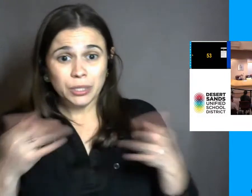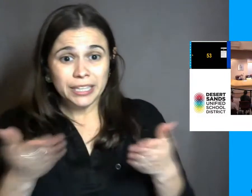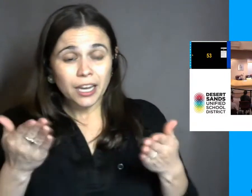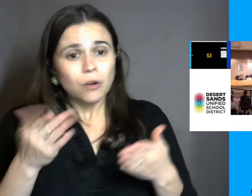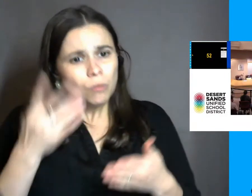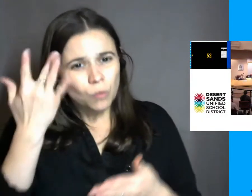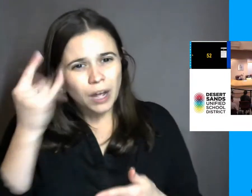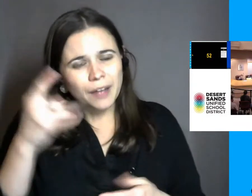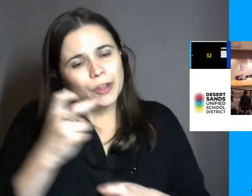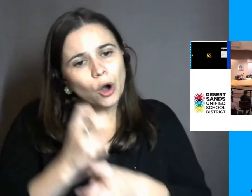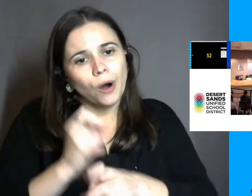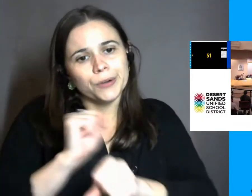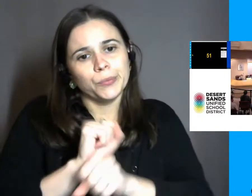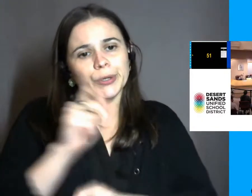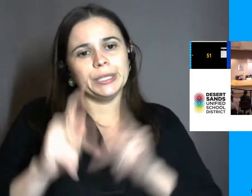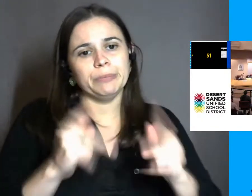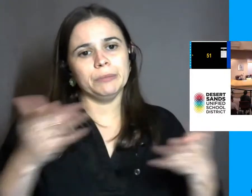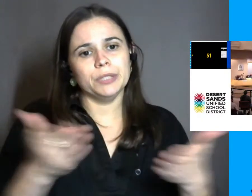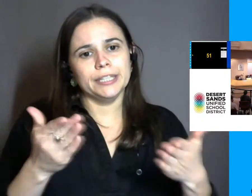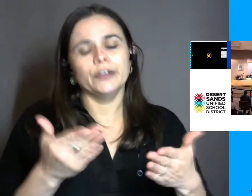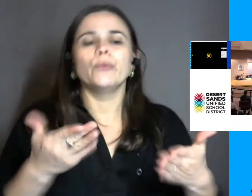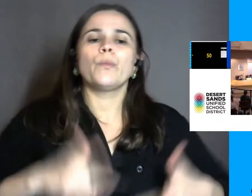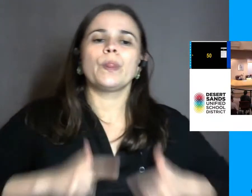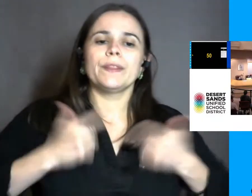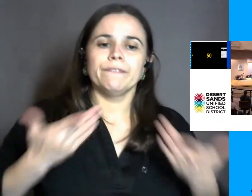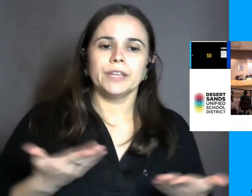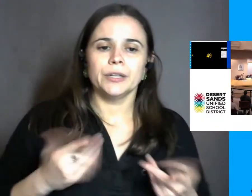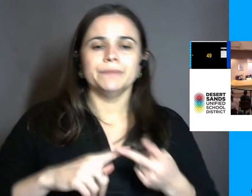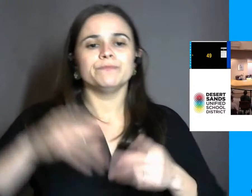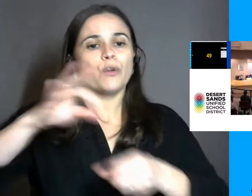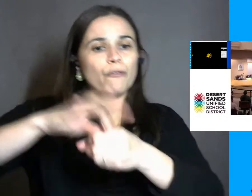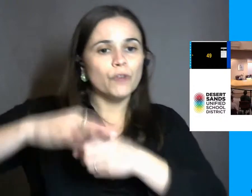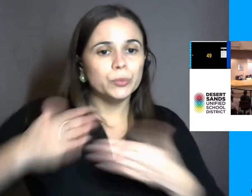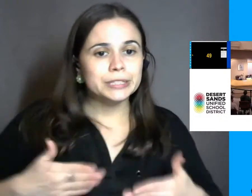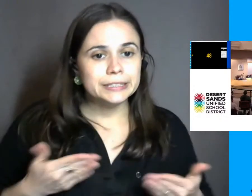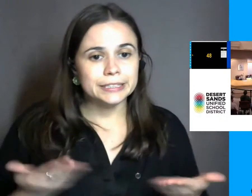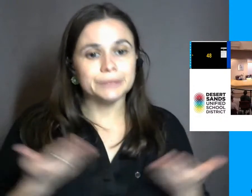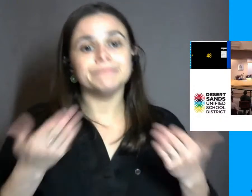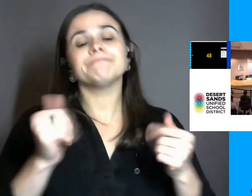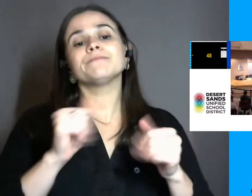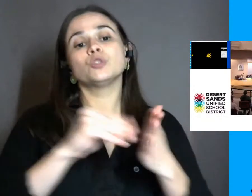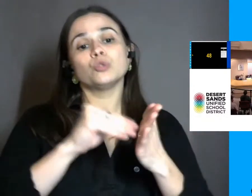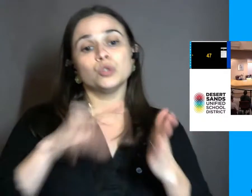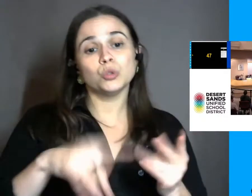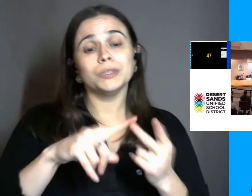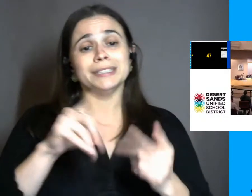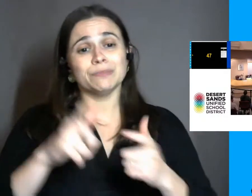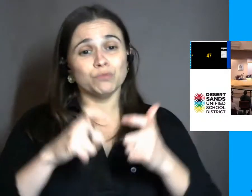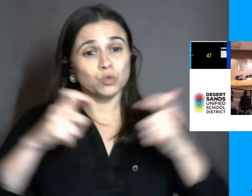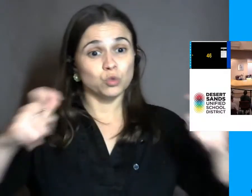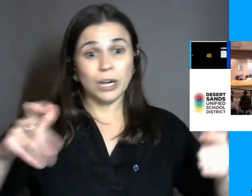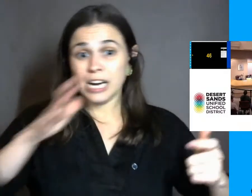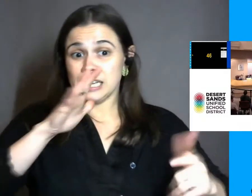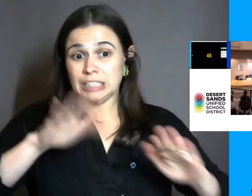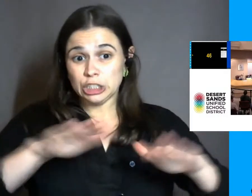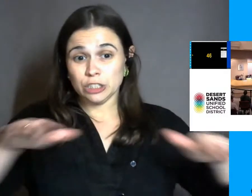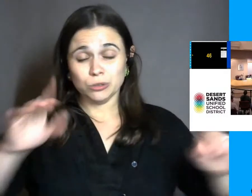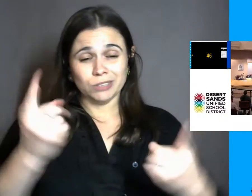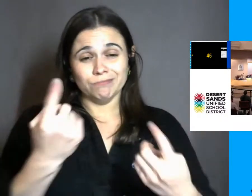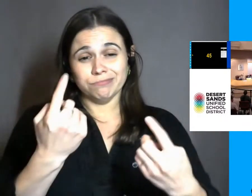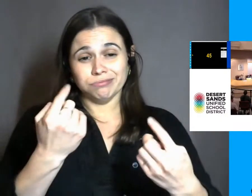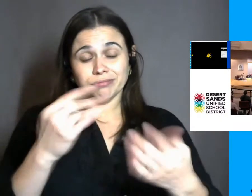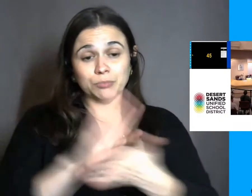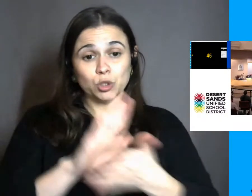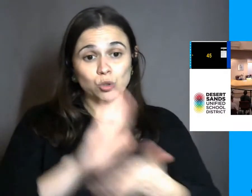we live here, we vote here. Our students go to school here, our grandchildren go to school here. So